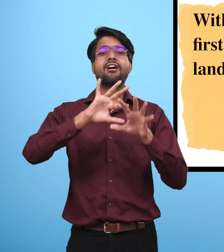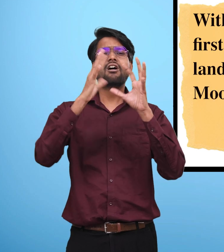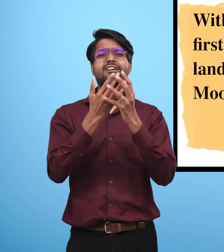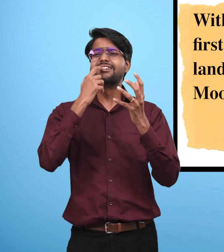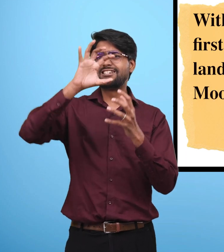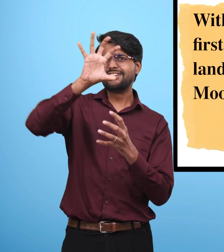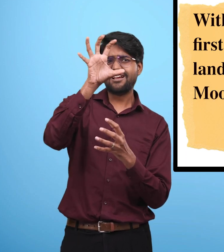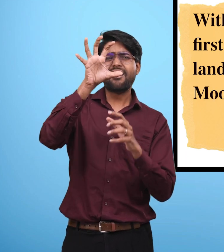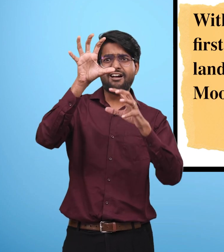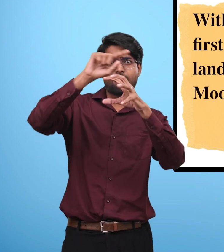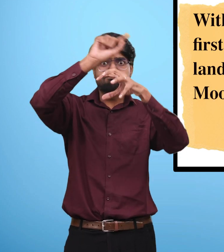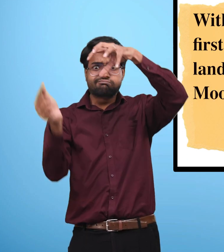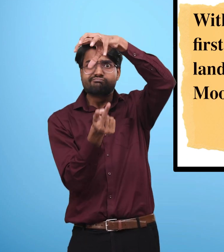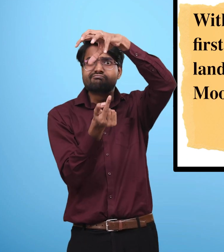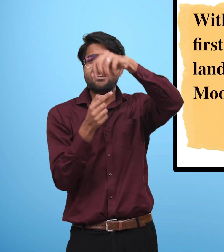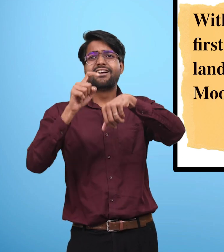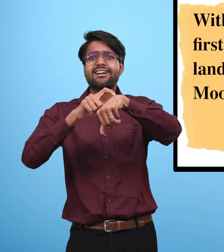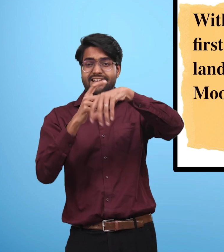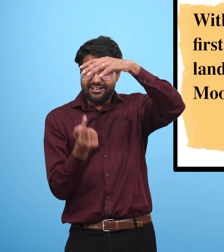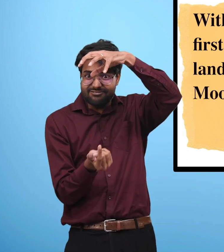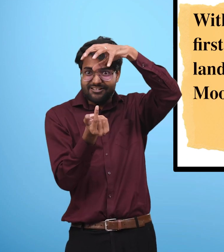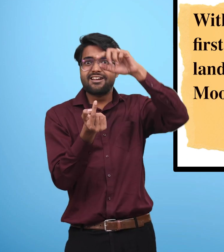explored moon's south pole.